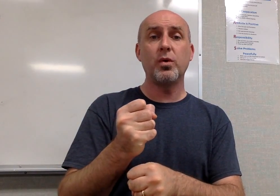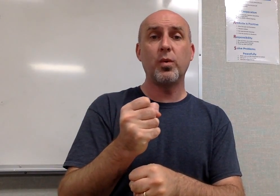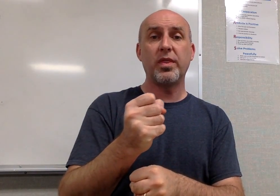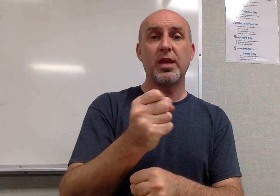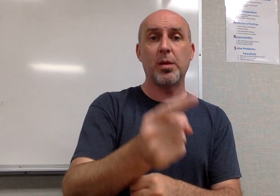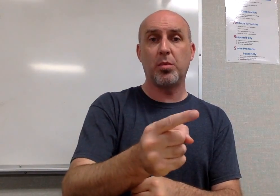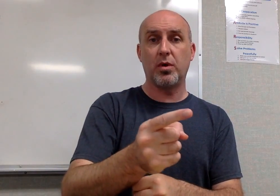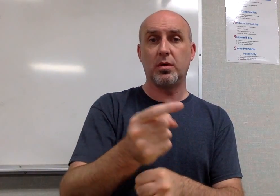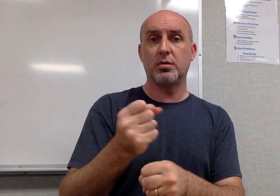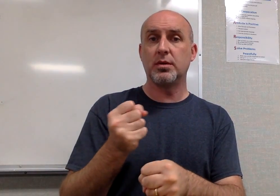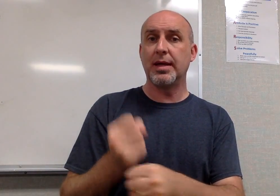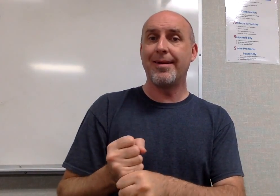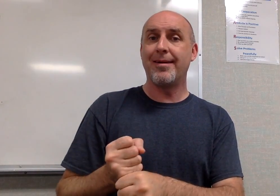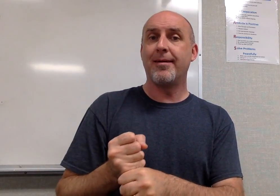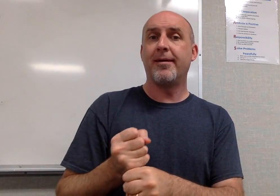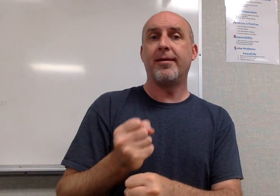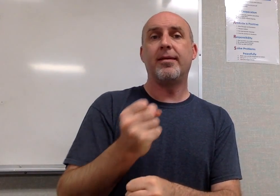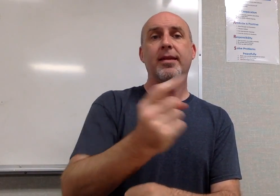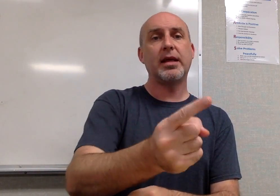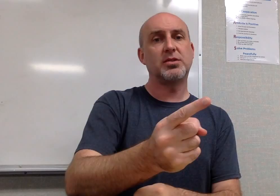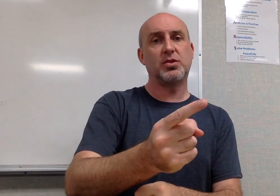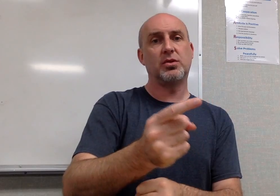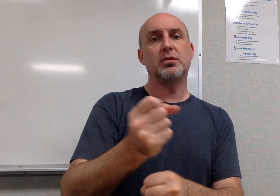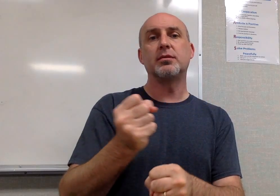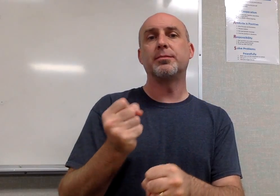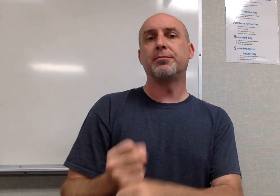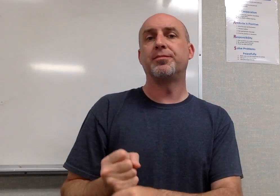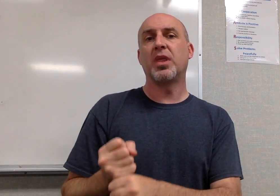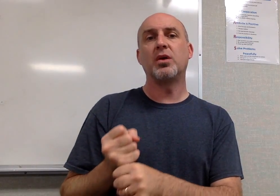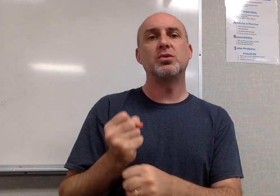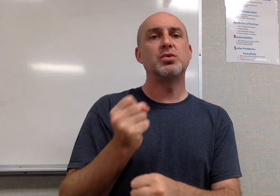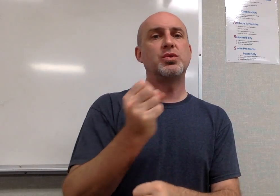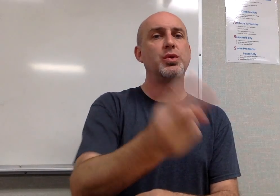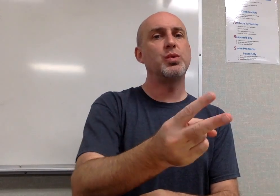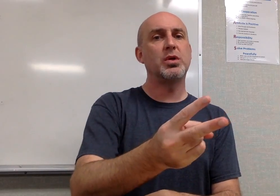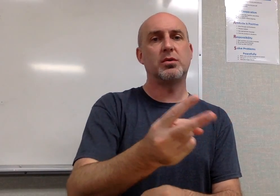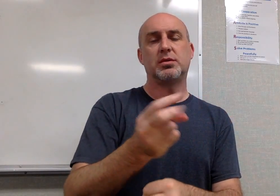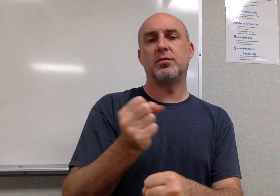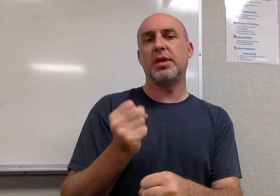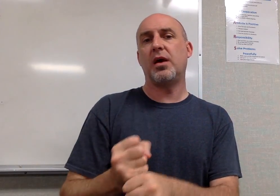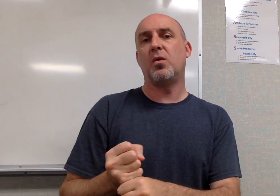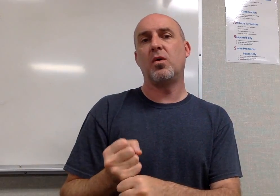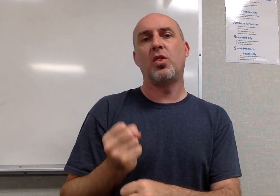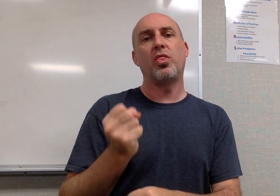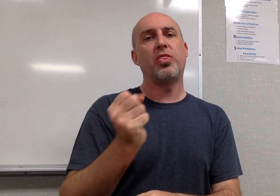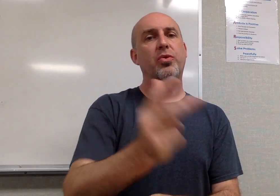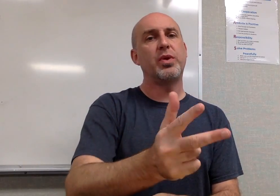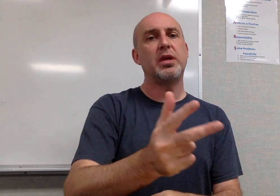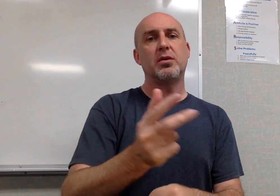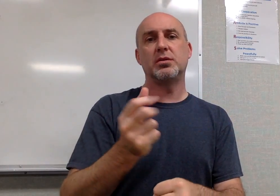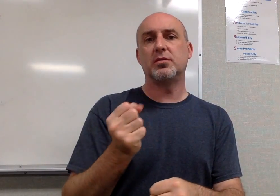with a number. Next year, 2 years from now, 3 years from